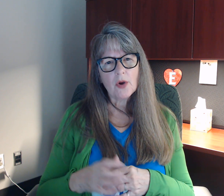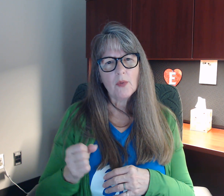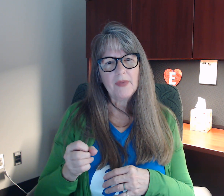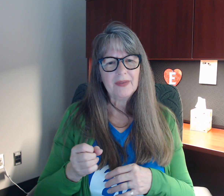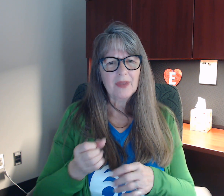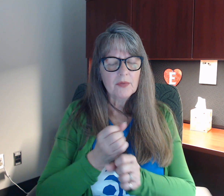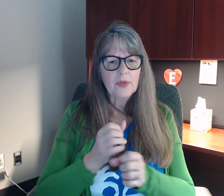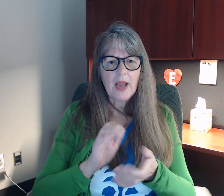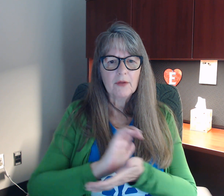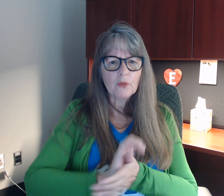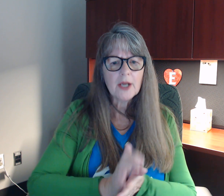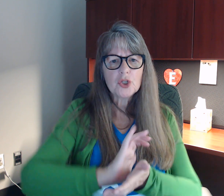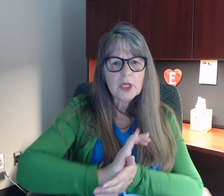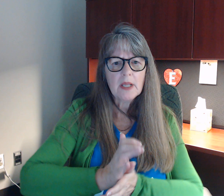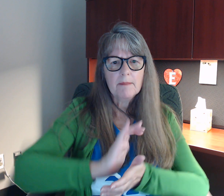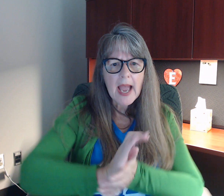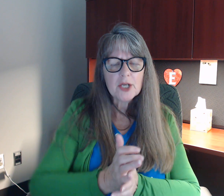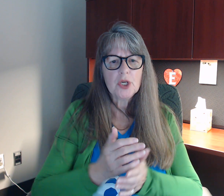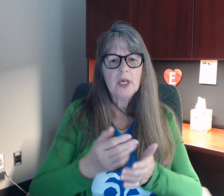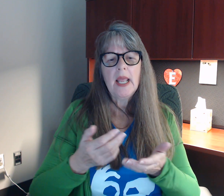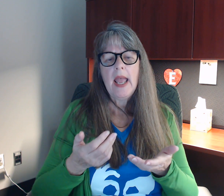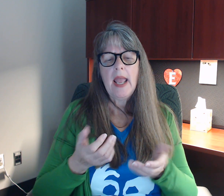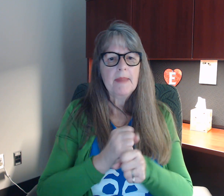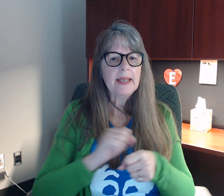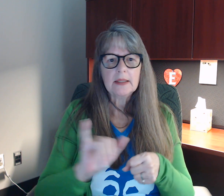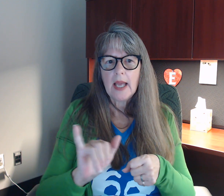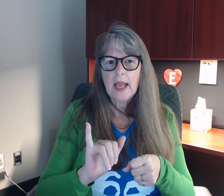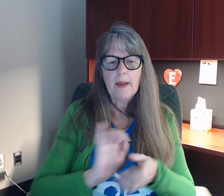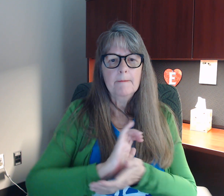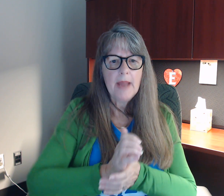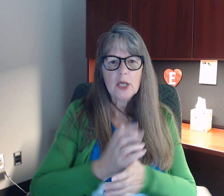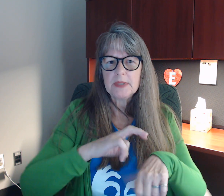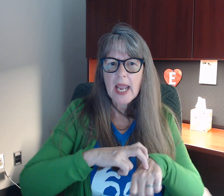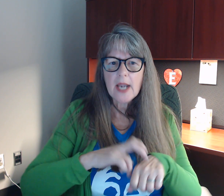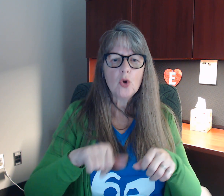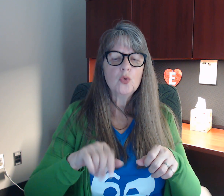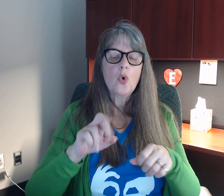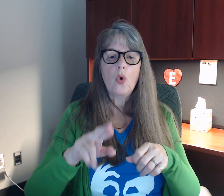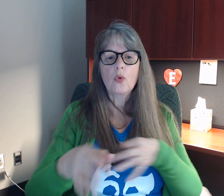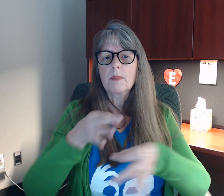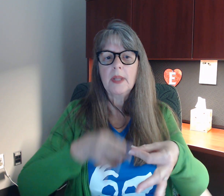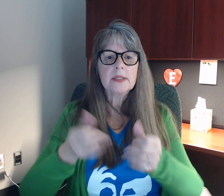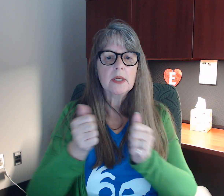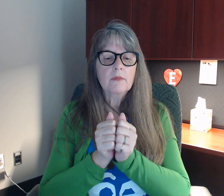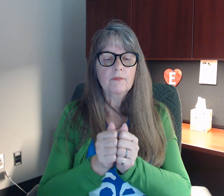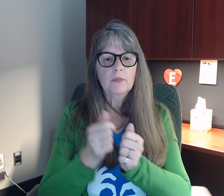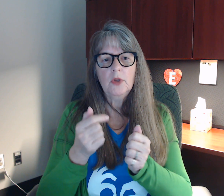And they'll kind of crush it and mash it and make it like mashed potatoes, or they replace it, and